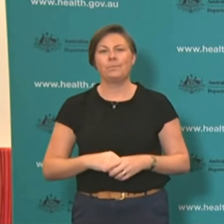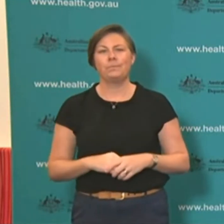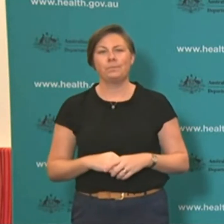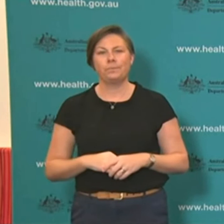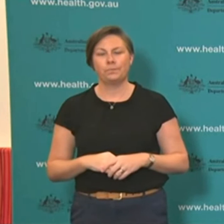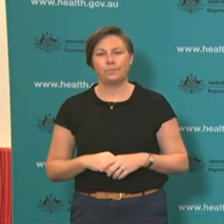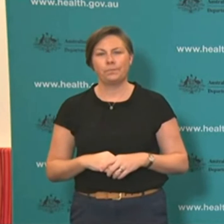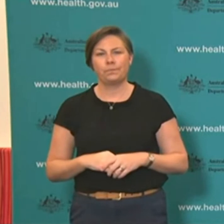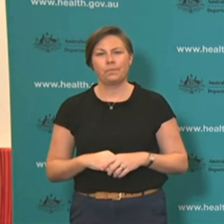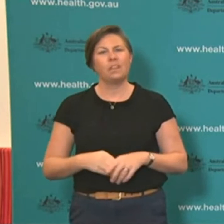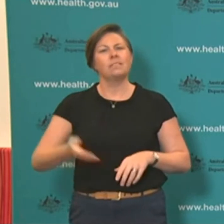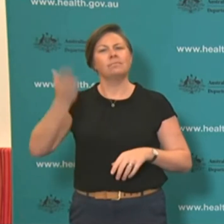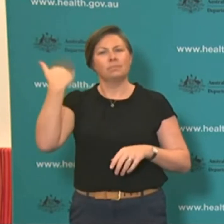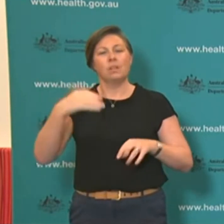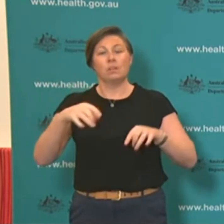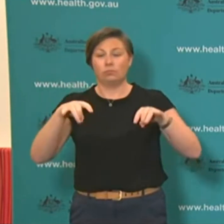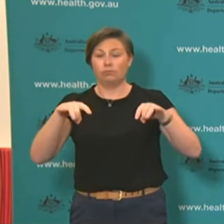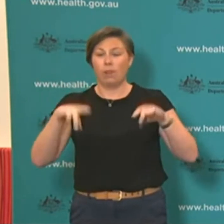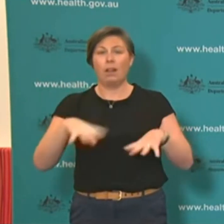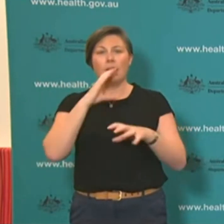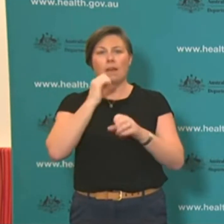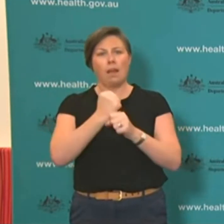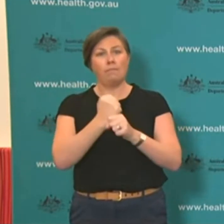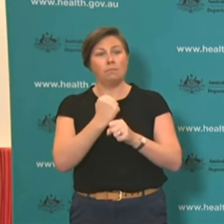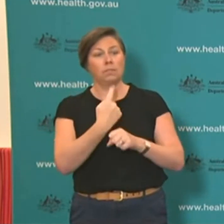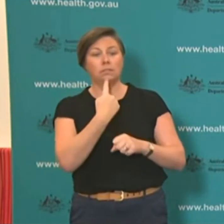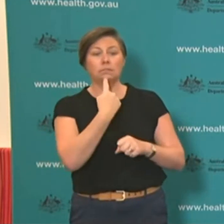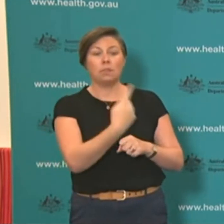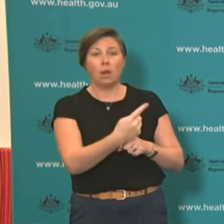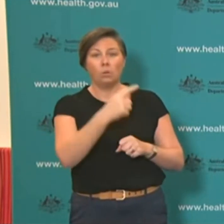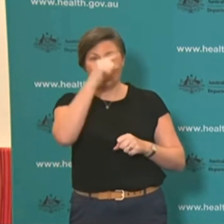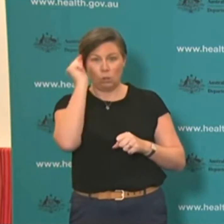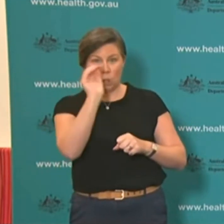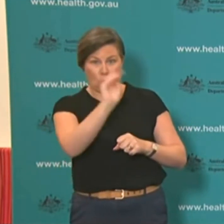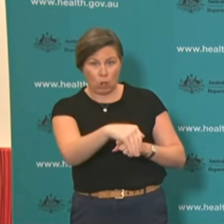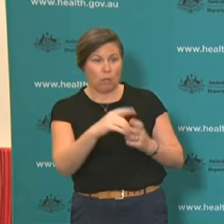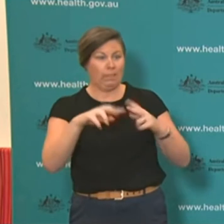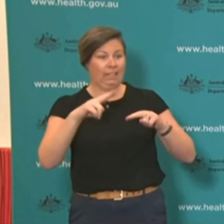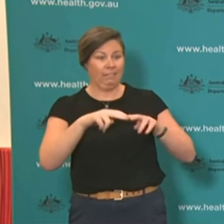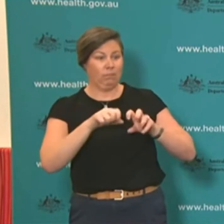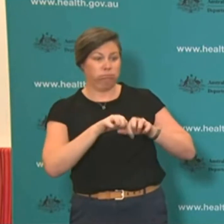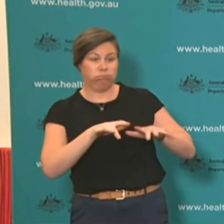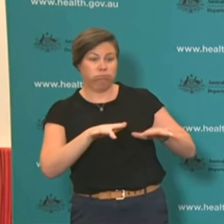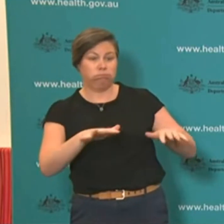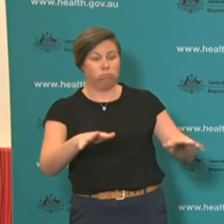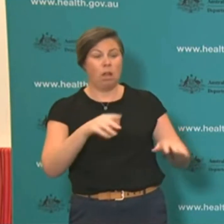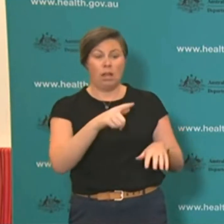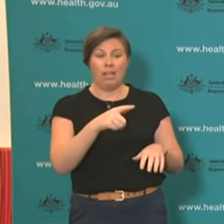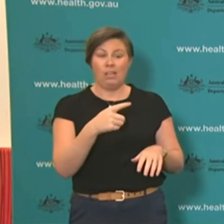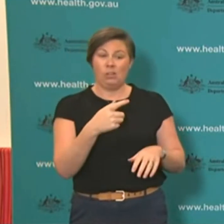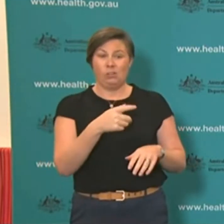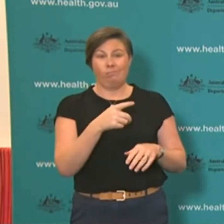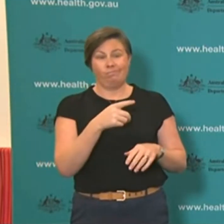aged care providers was to prepare for 20 to 30% losses in staff if they had an outbreak. Newmarch had